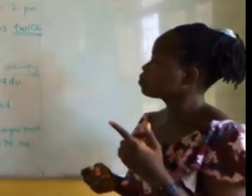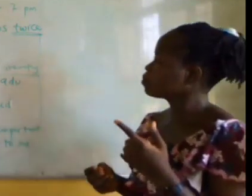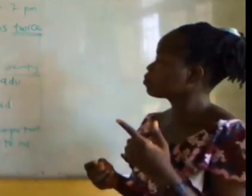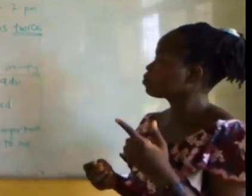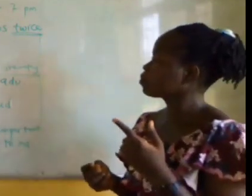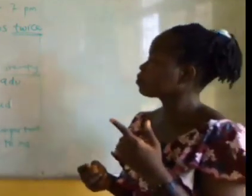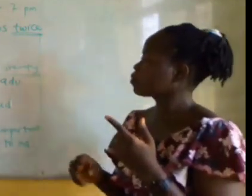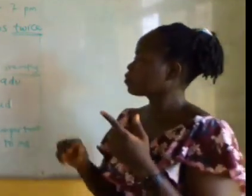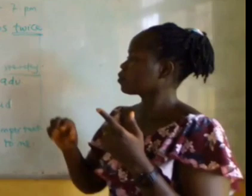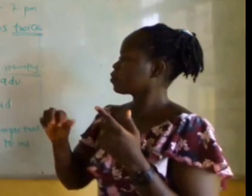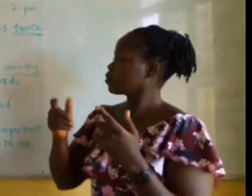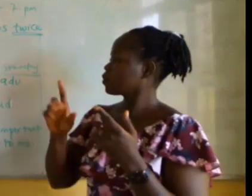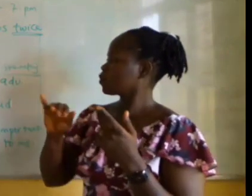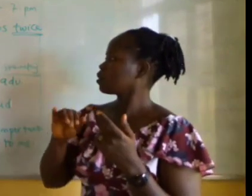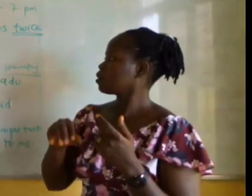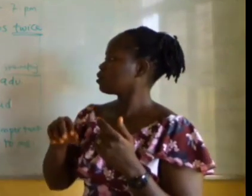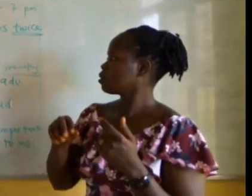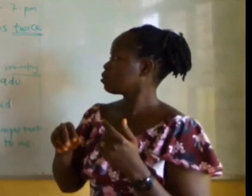of adverb.